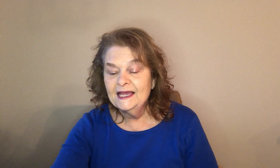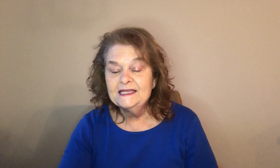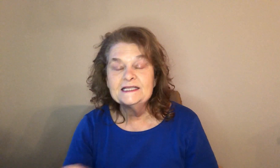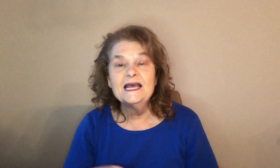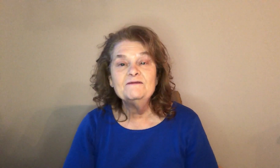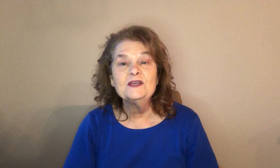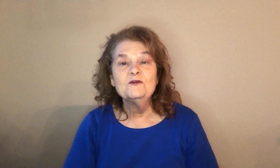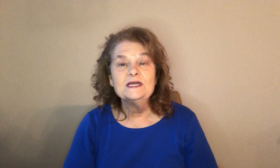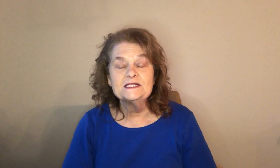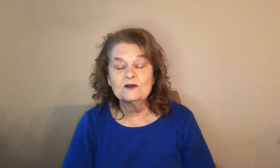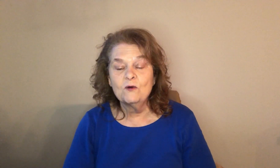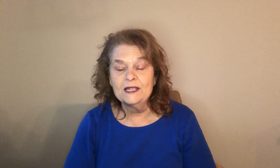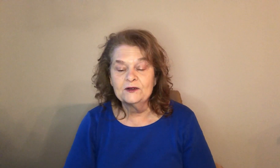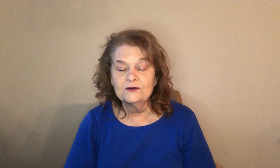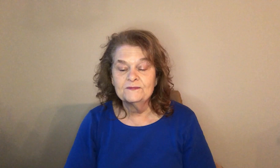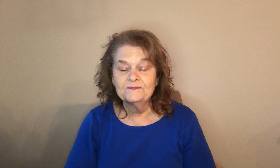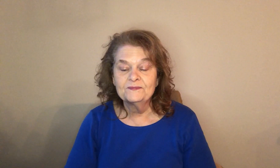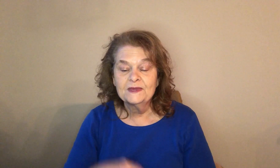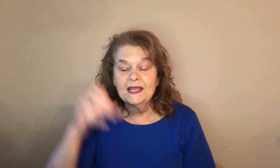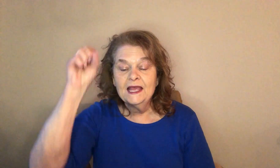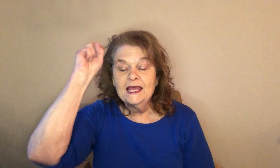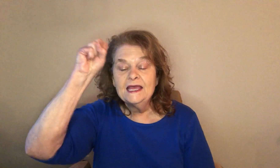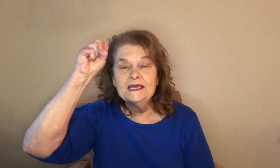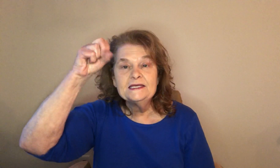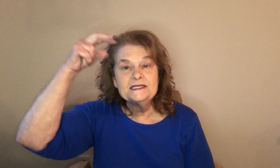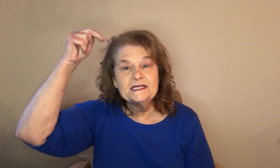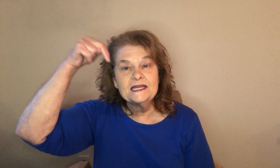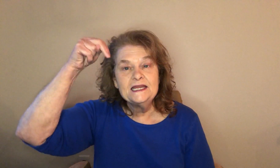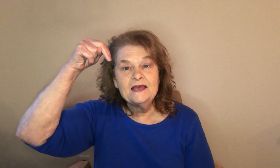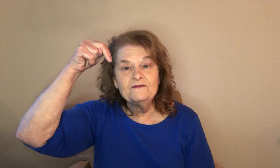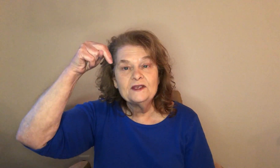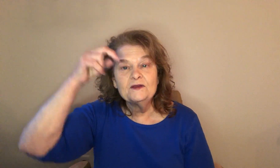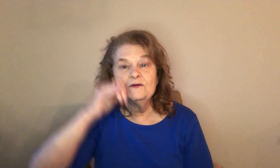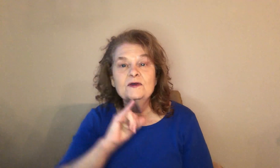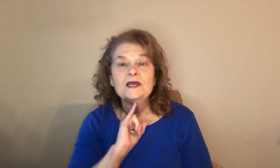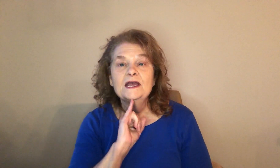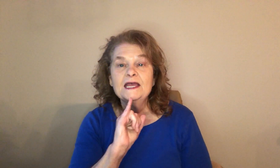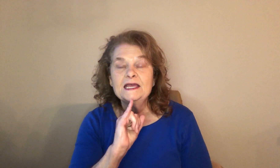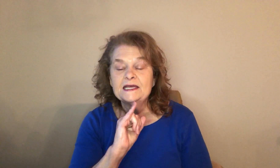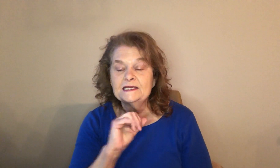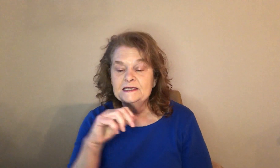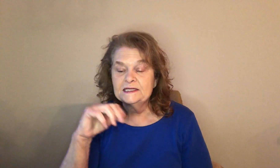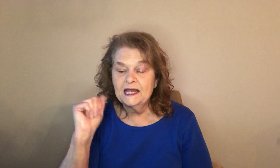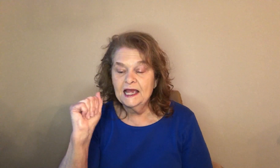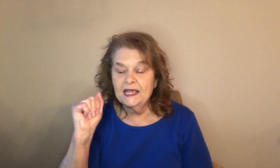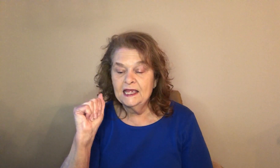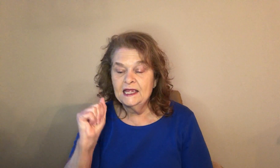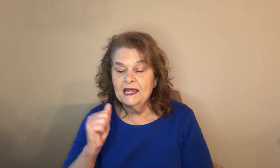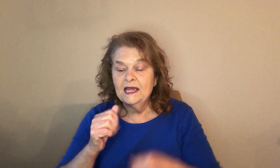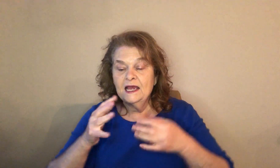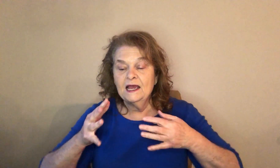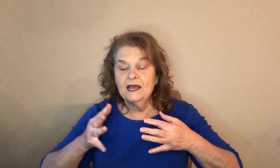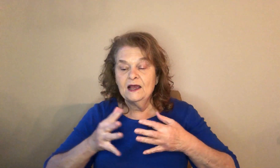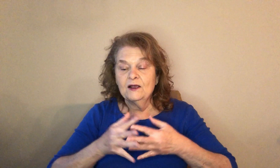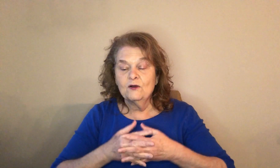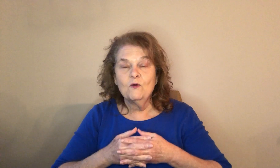His nephew is a Quaker. His nephew is a